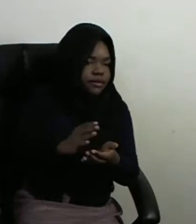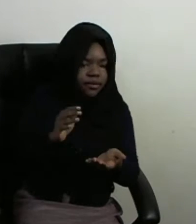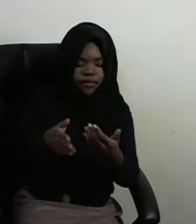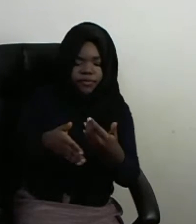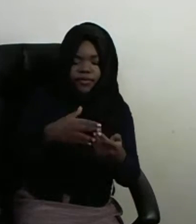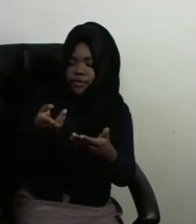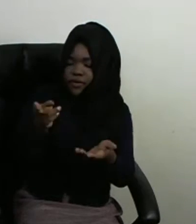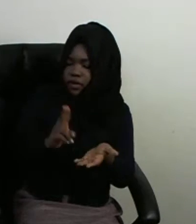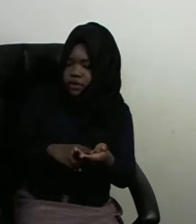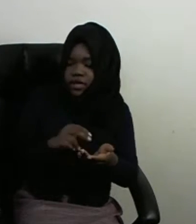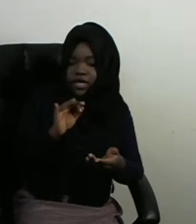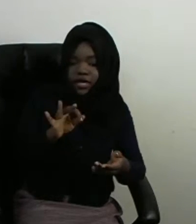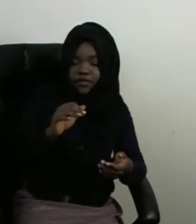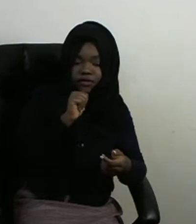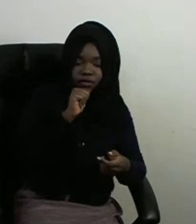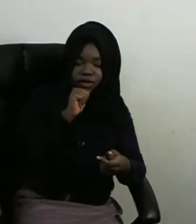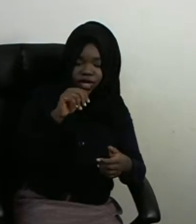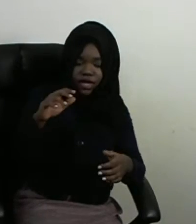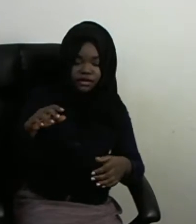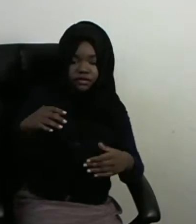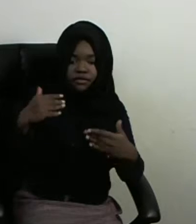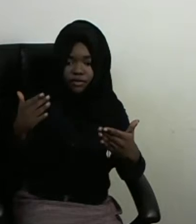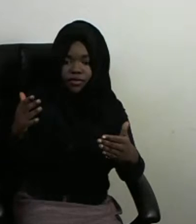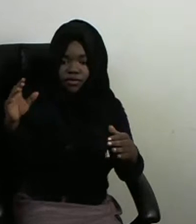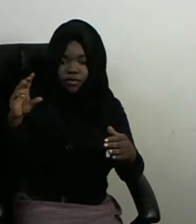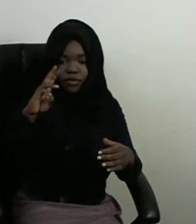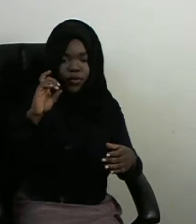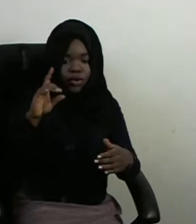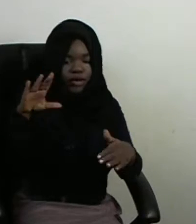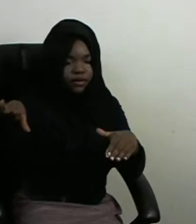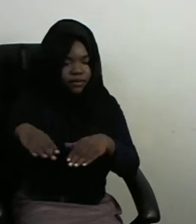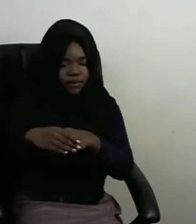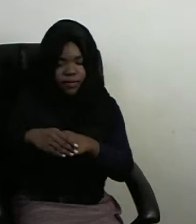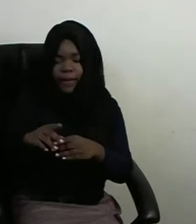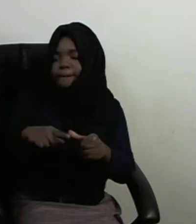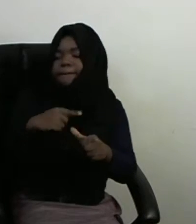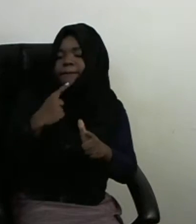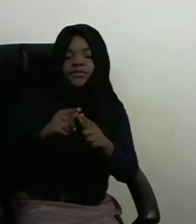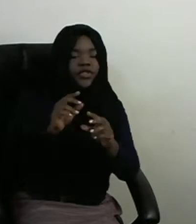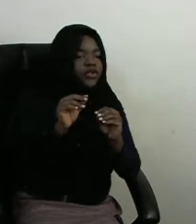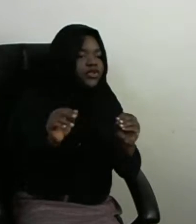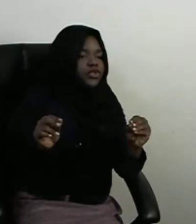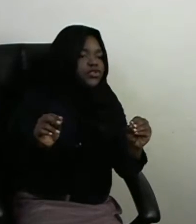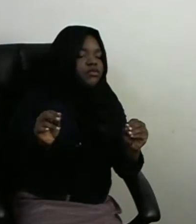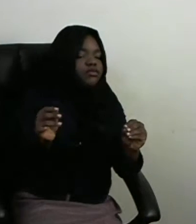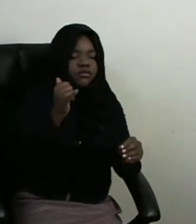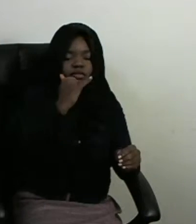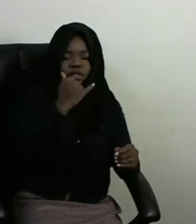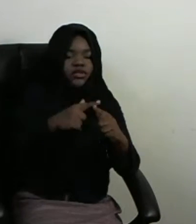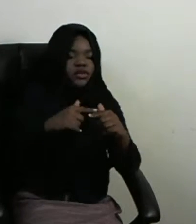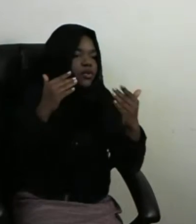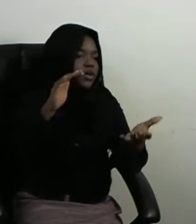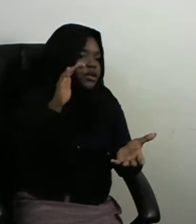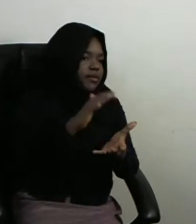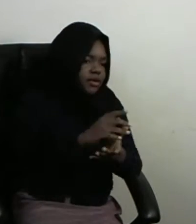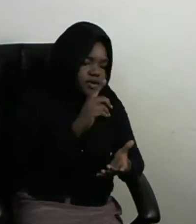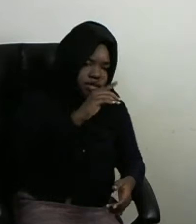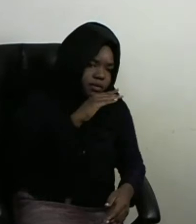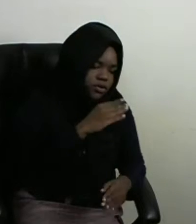them. If you had not wedded the marriage with them, then there is no harm for you to marry